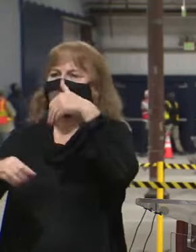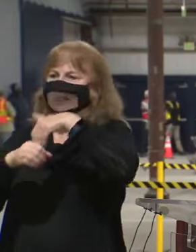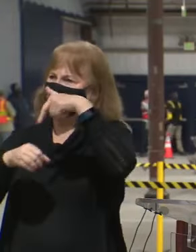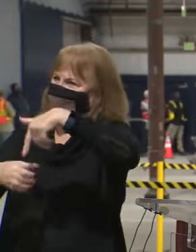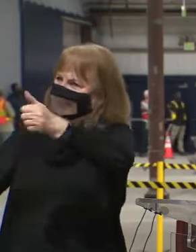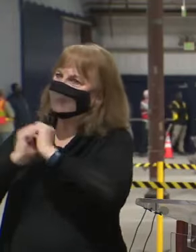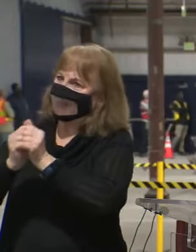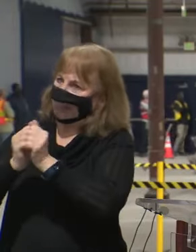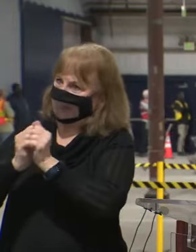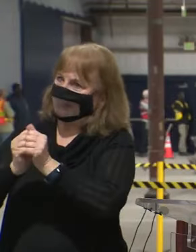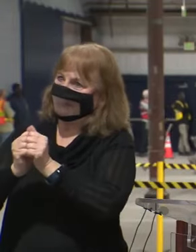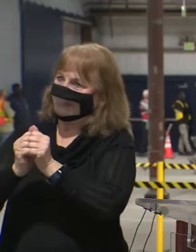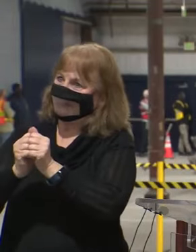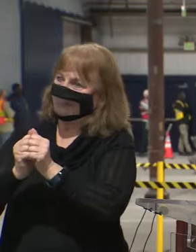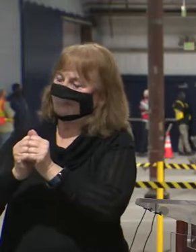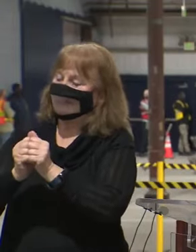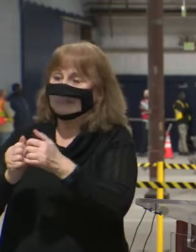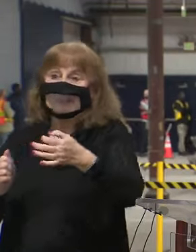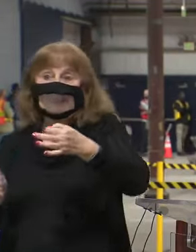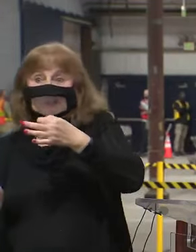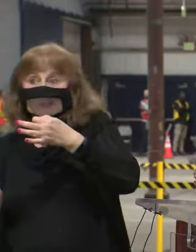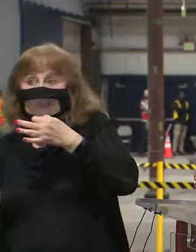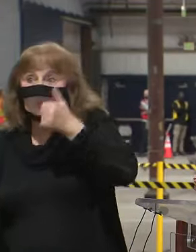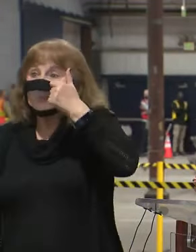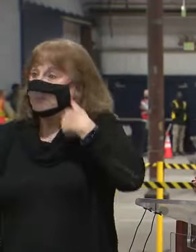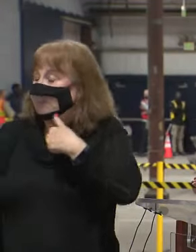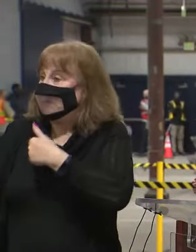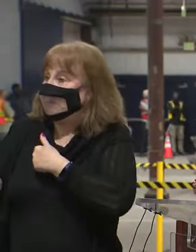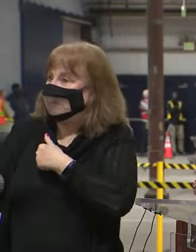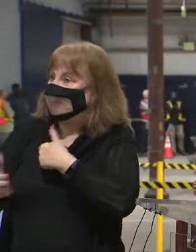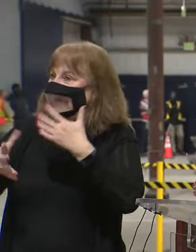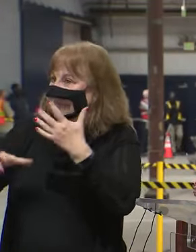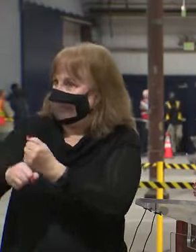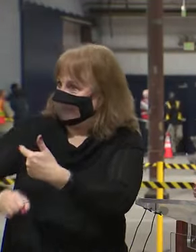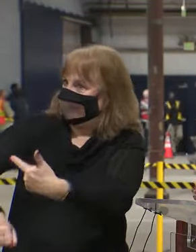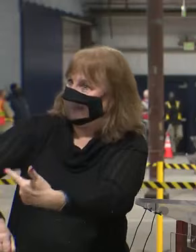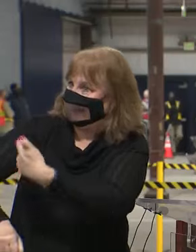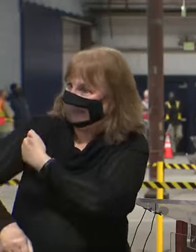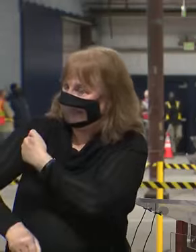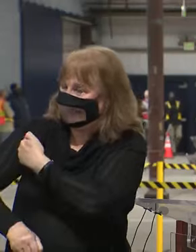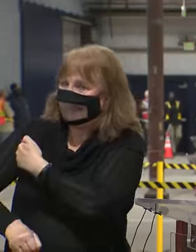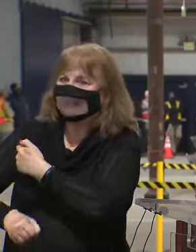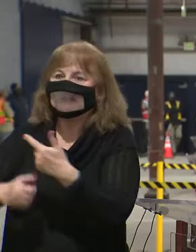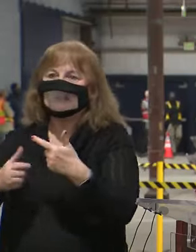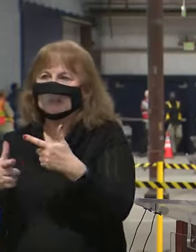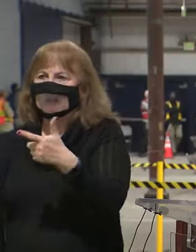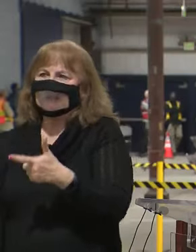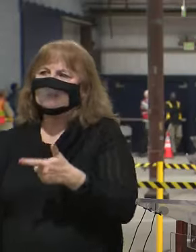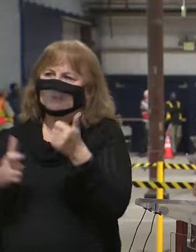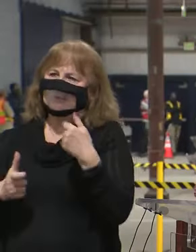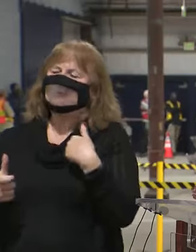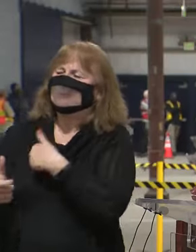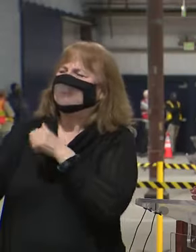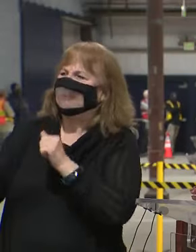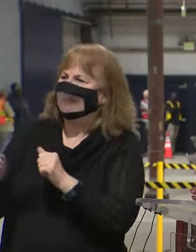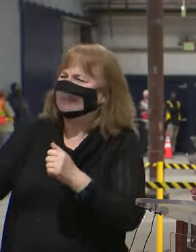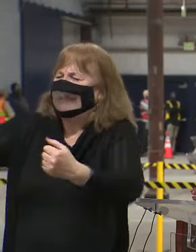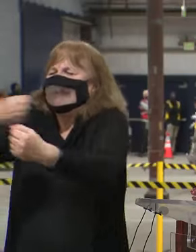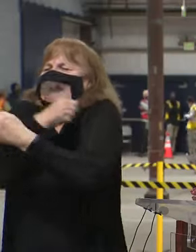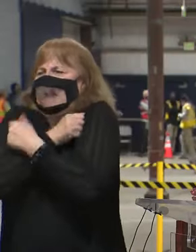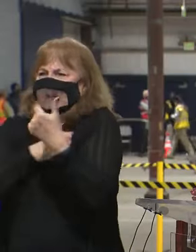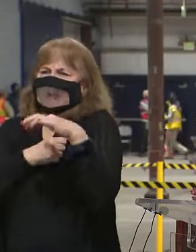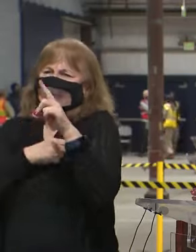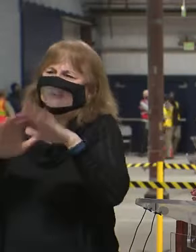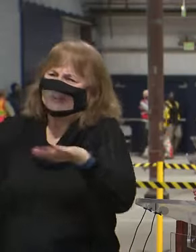together. The sooner we all get vaccinated, the sooner we can hug our